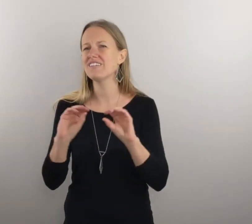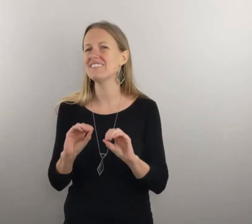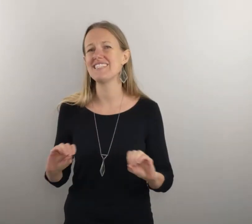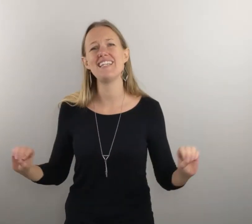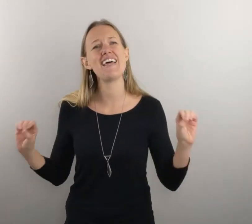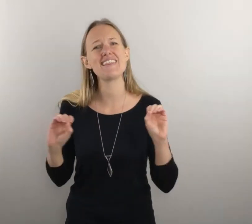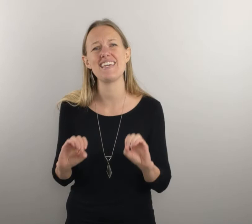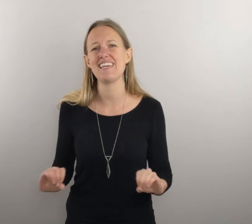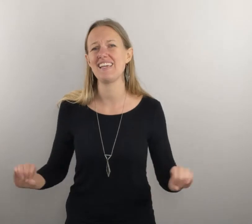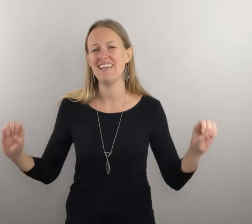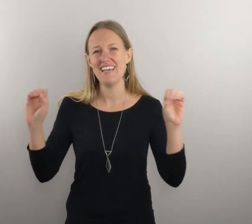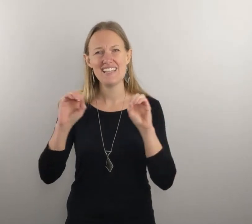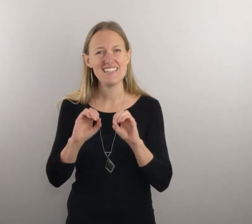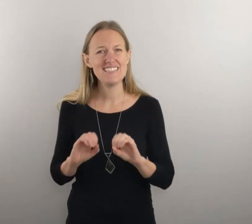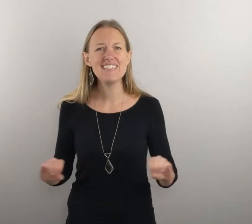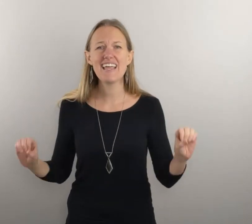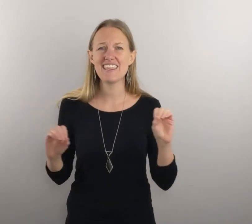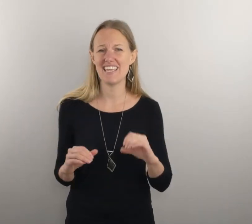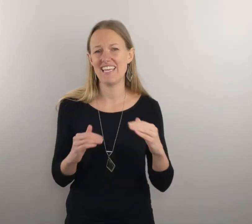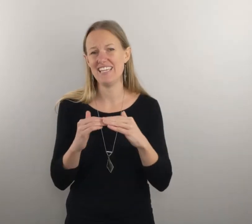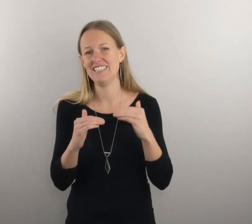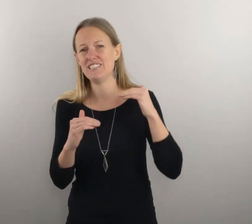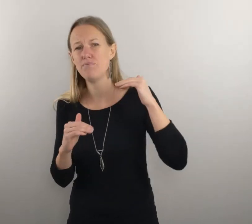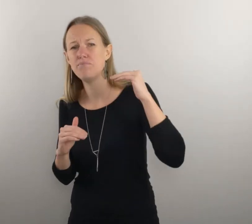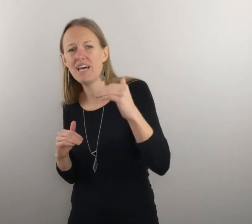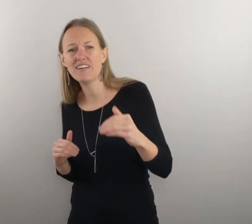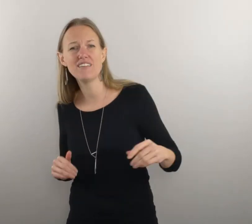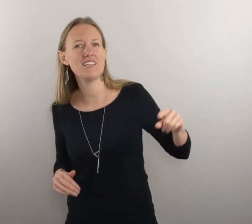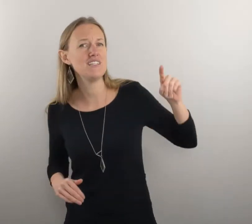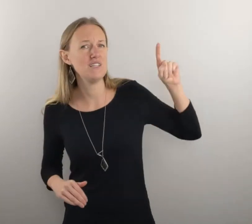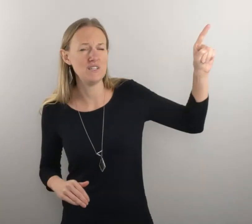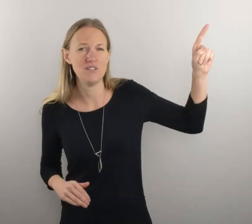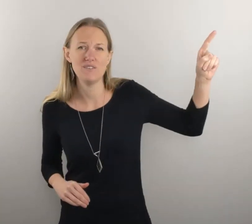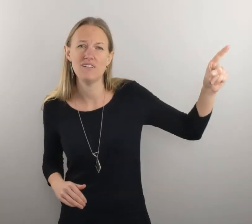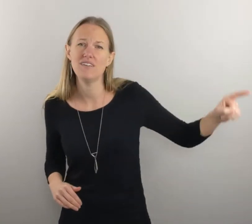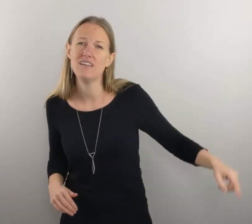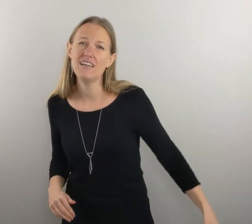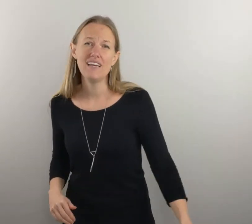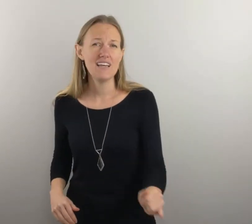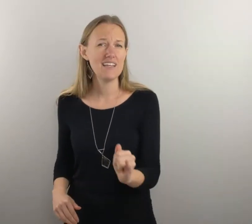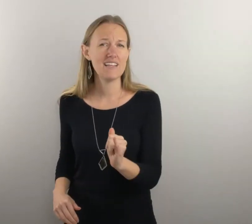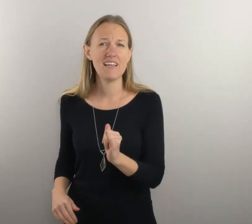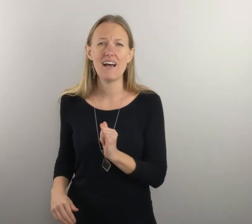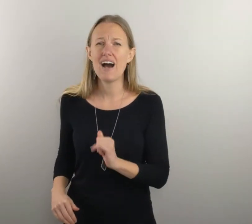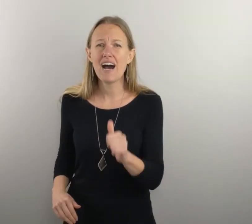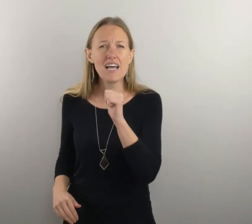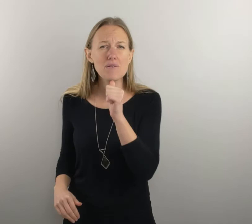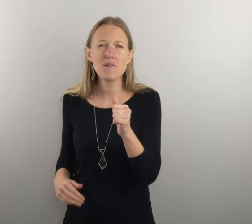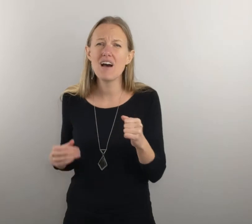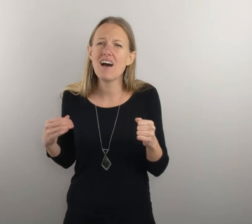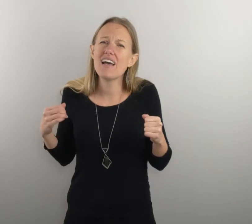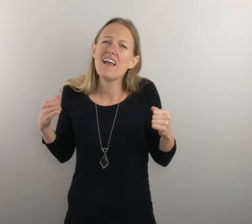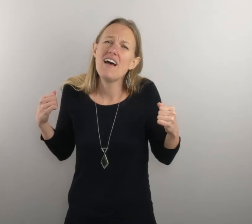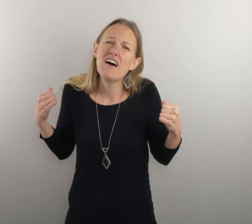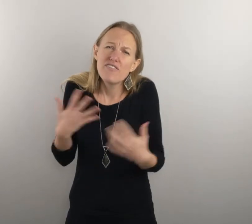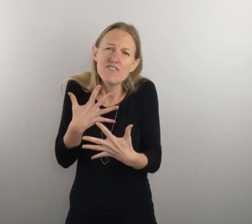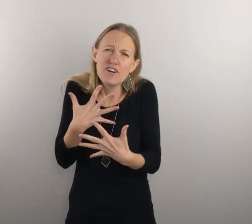there's nothing. Nothing is better than you. And then I'm not